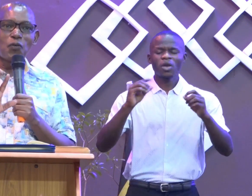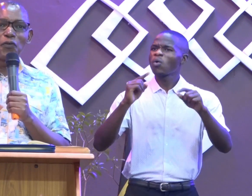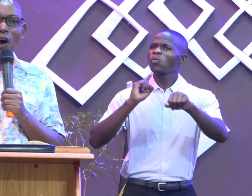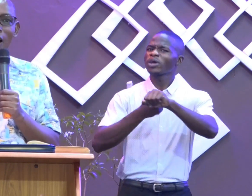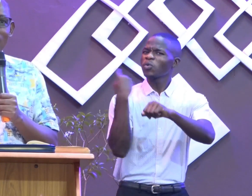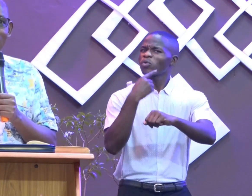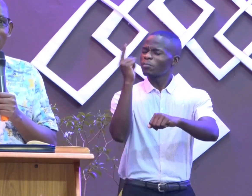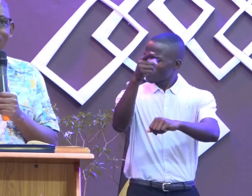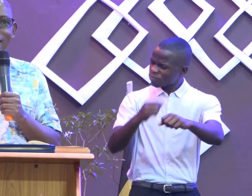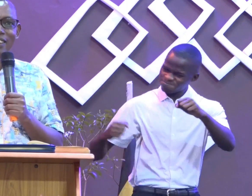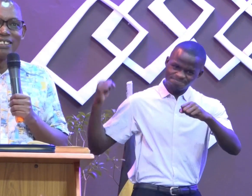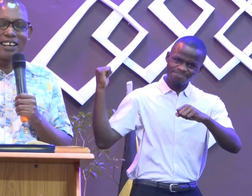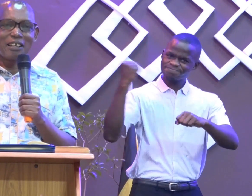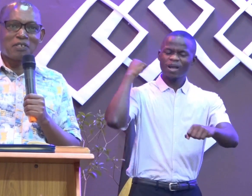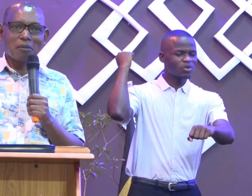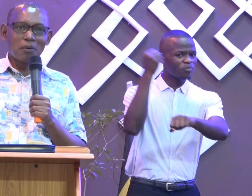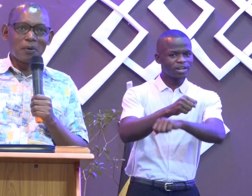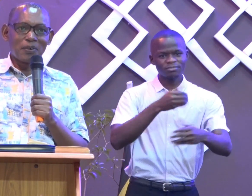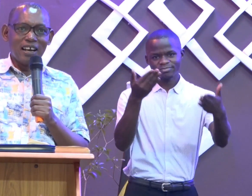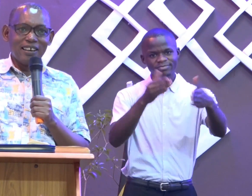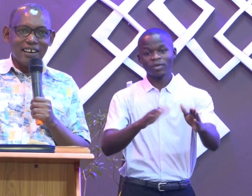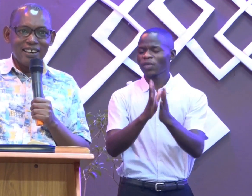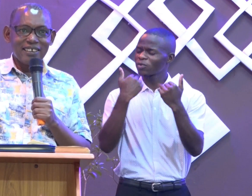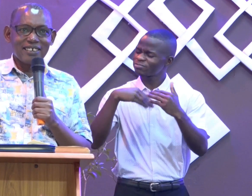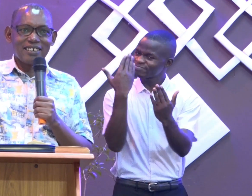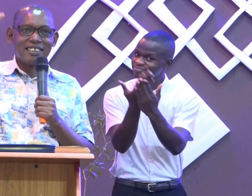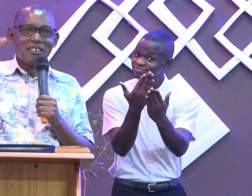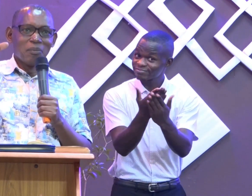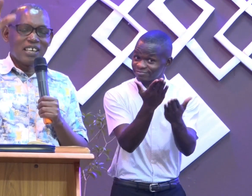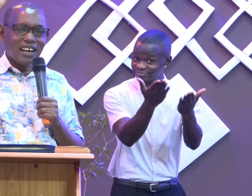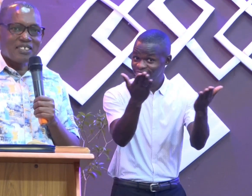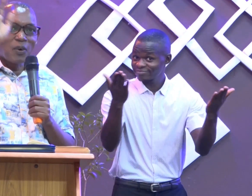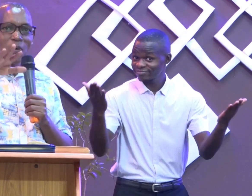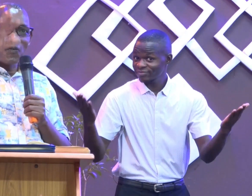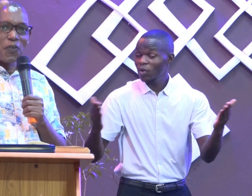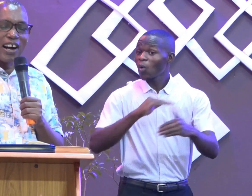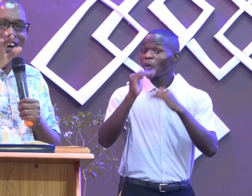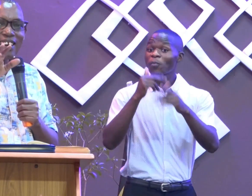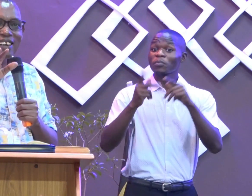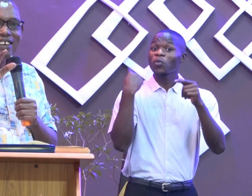bawangudde okufa. And they overcome death. Njagala kusaba owooluganda. I want to beseech you, brethren. Buli atya